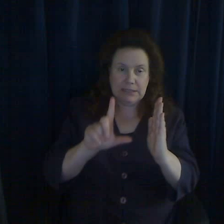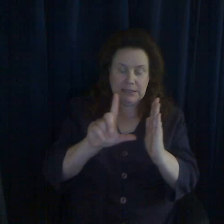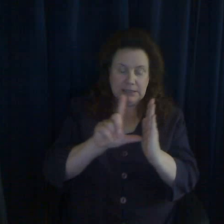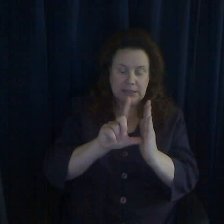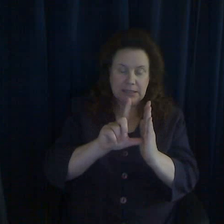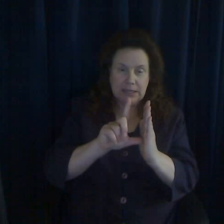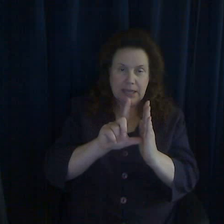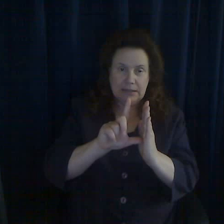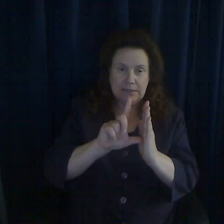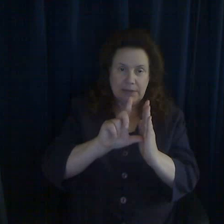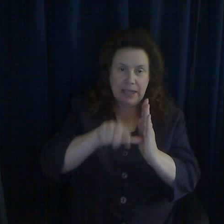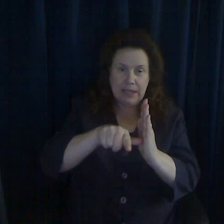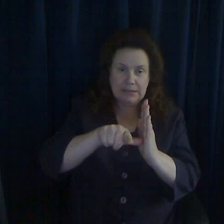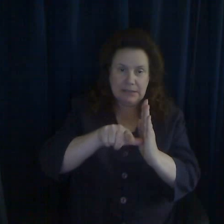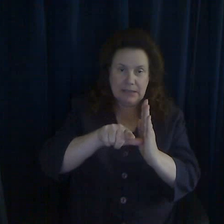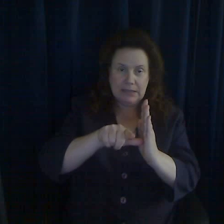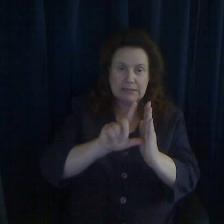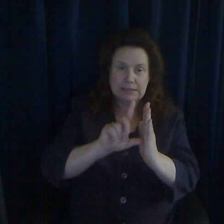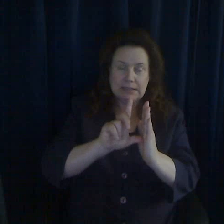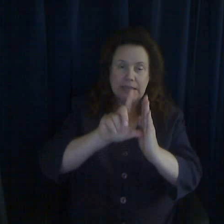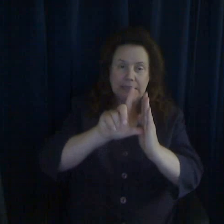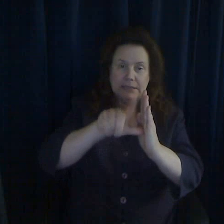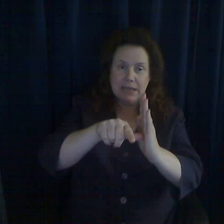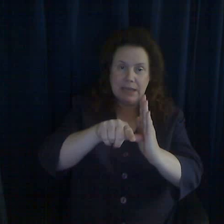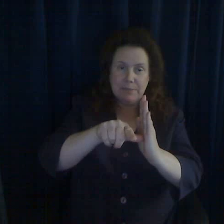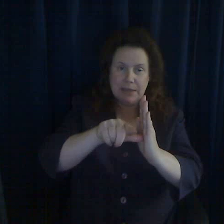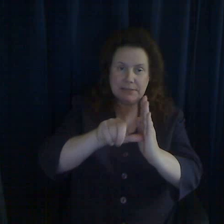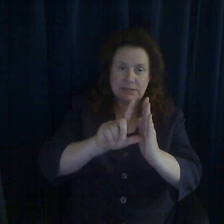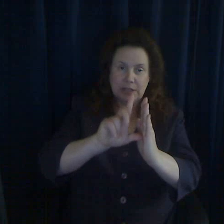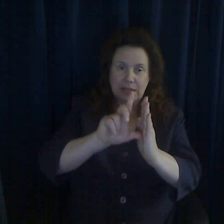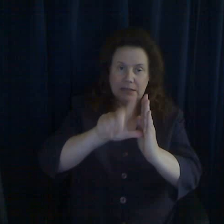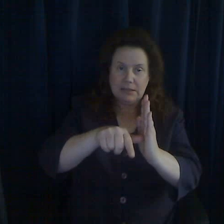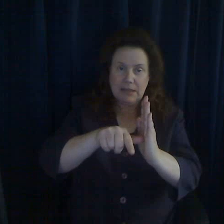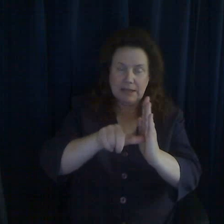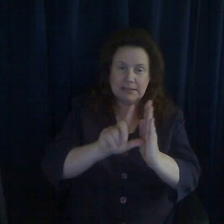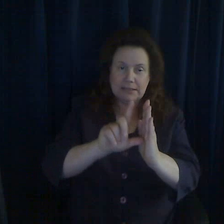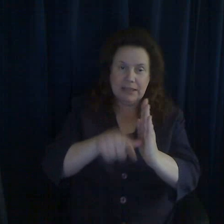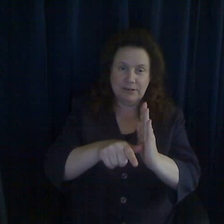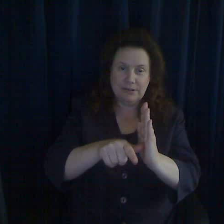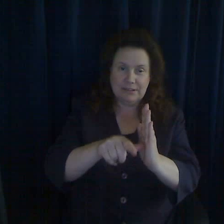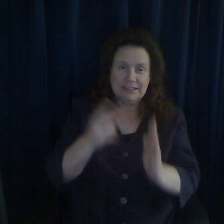ceiling, L in my hand, and it's indicating time passage like on a clock, later.